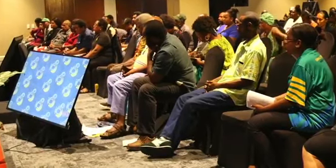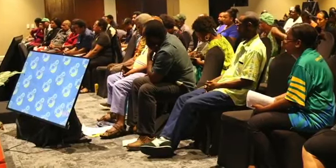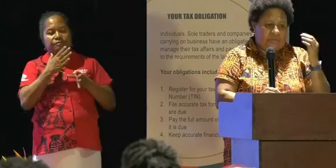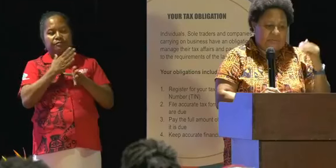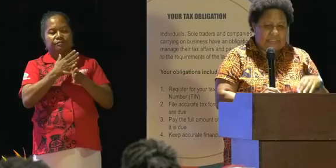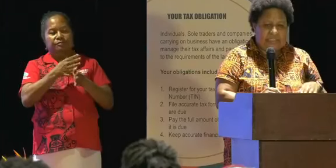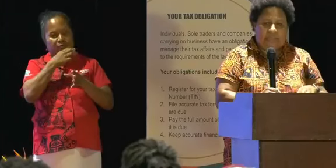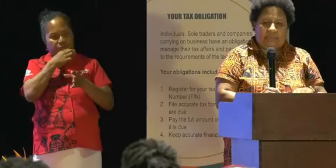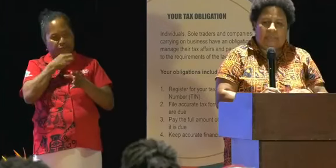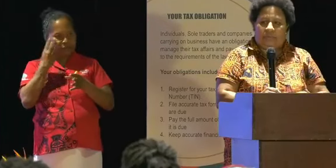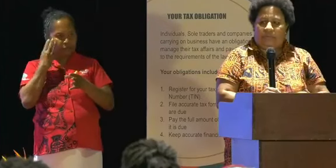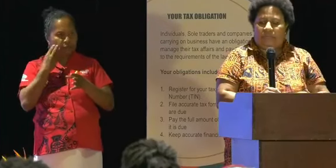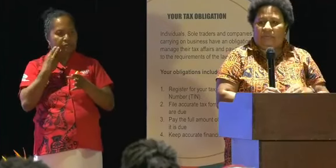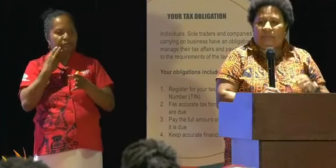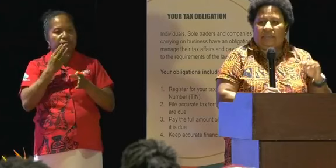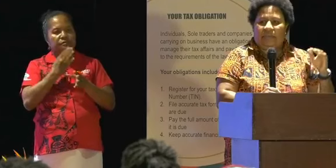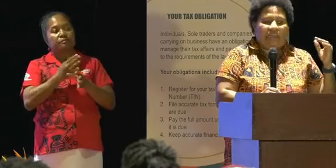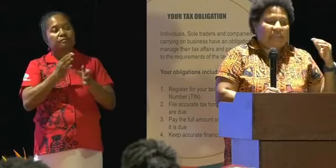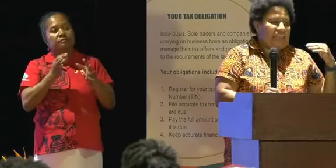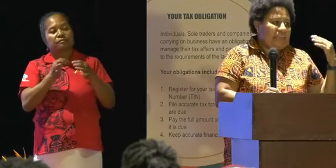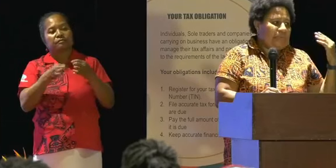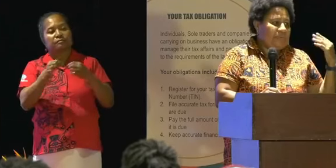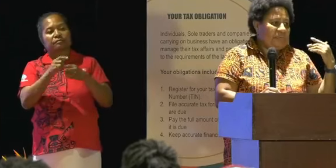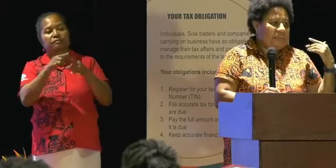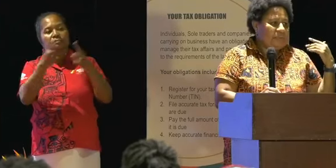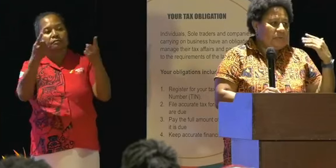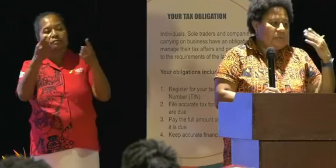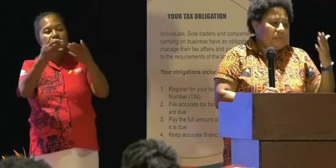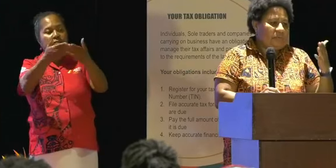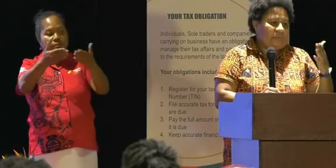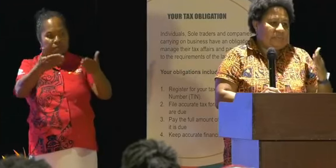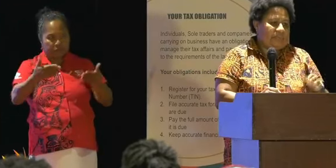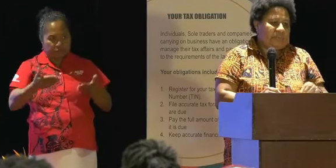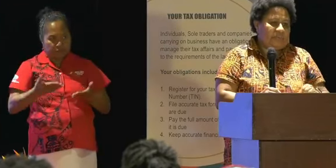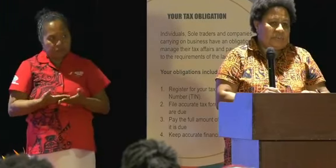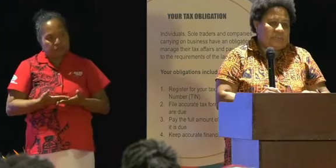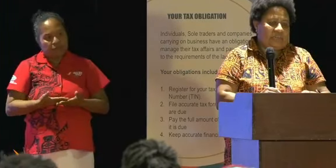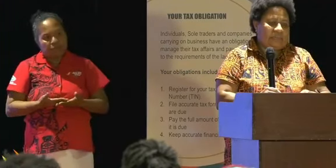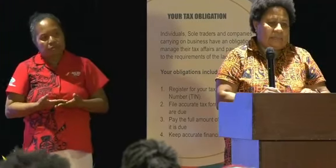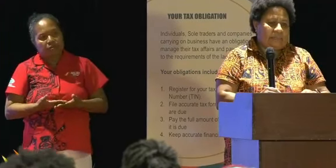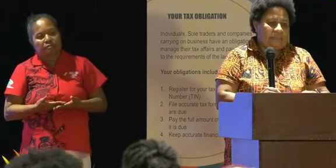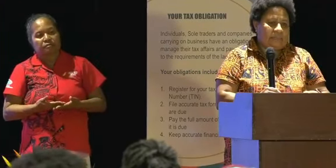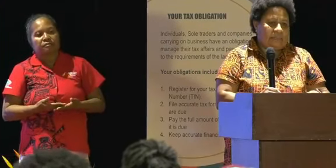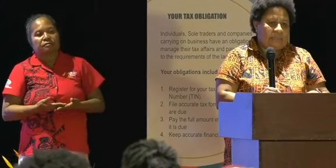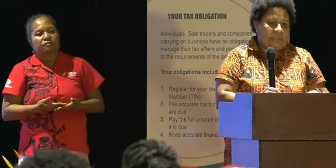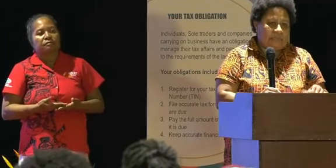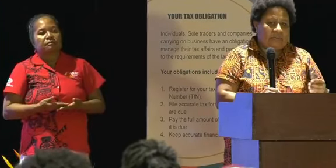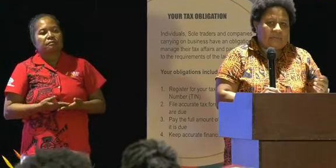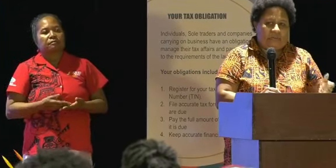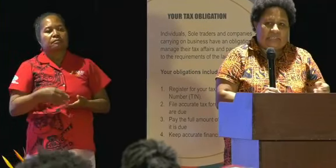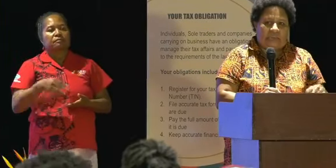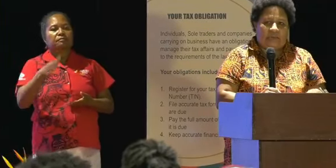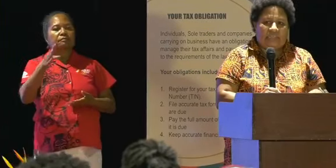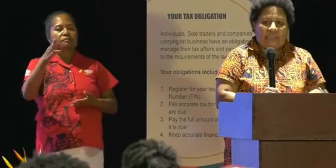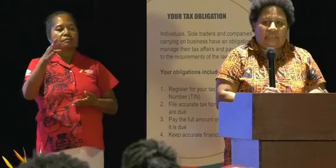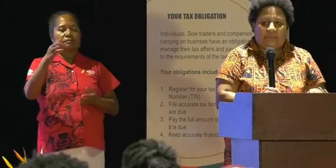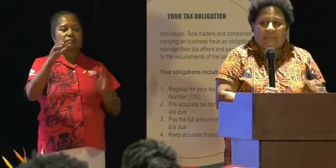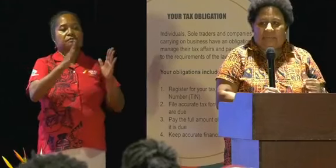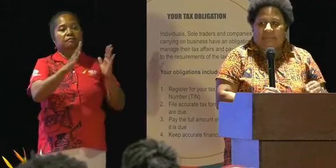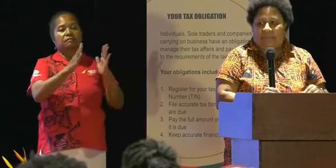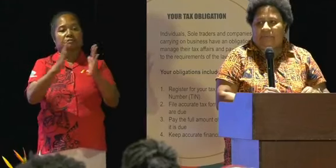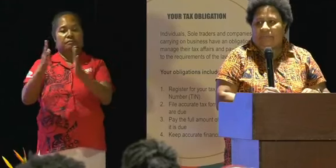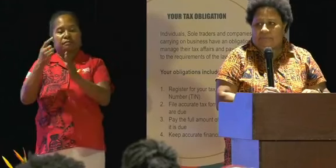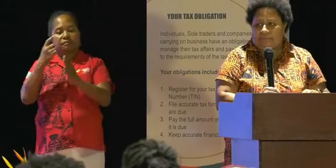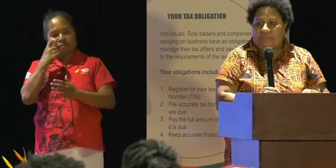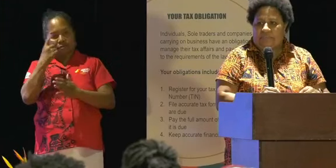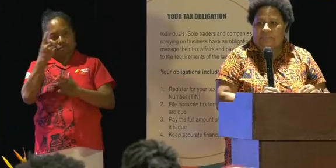have access to our system. So if you are in any province, you go to the provincial capital or town here, na iba